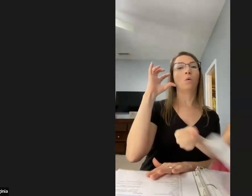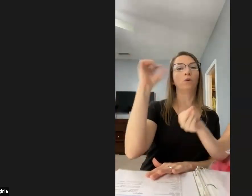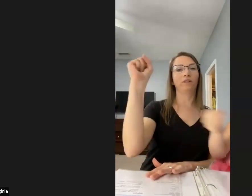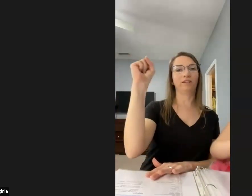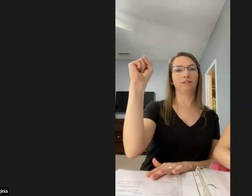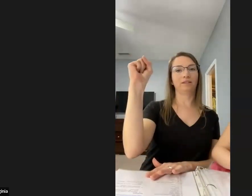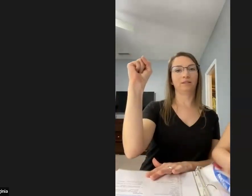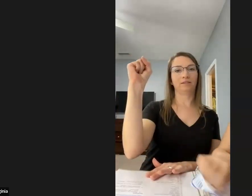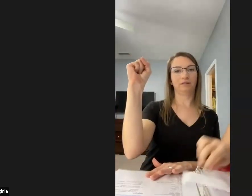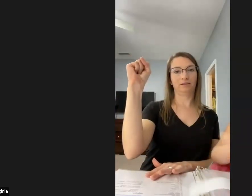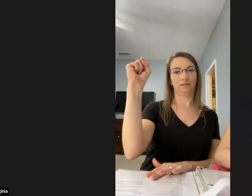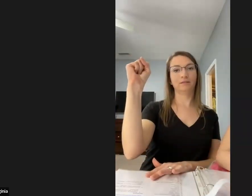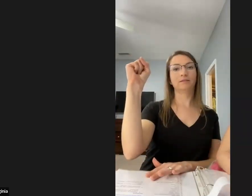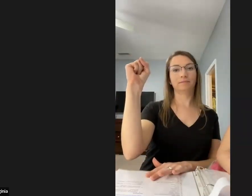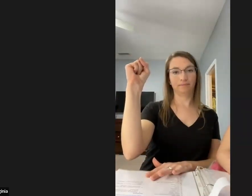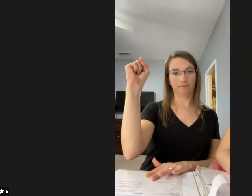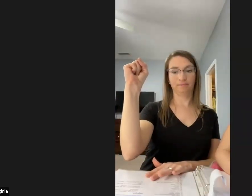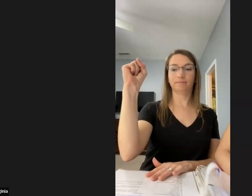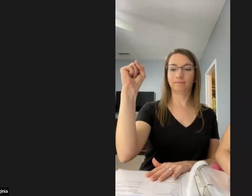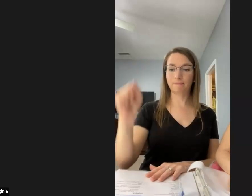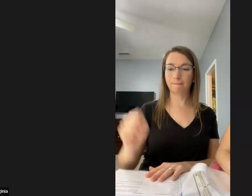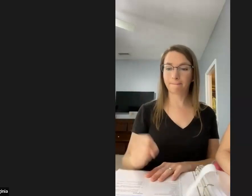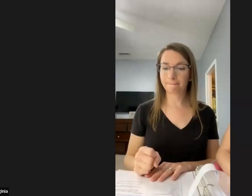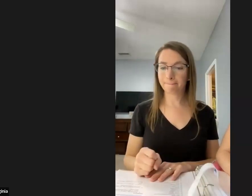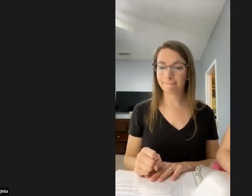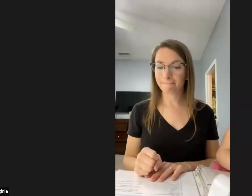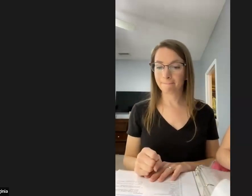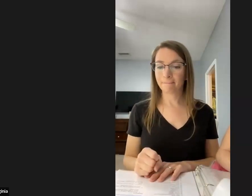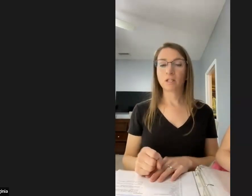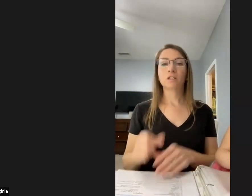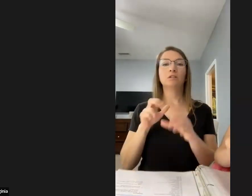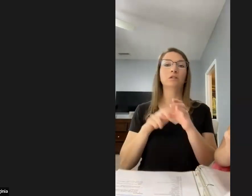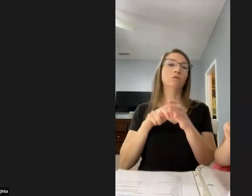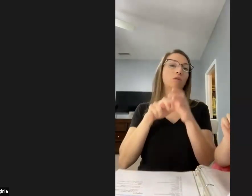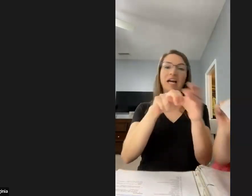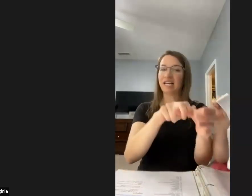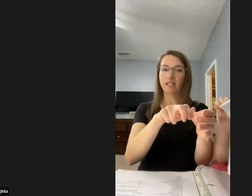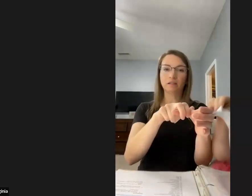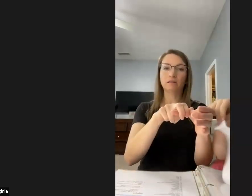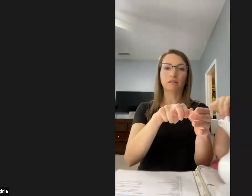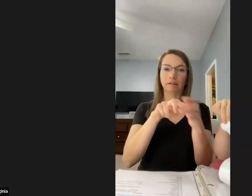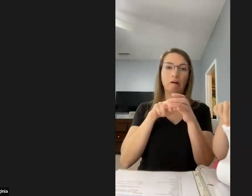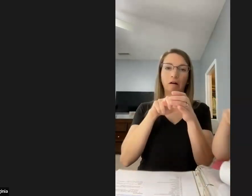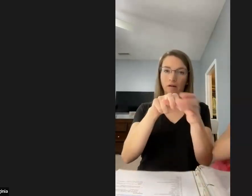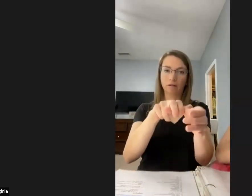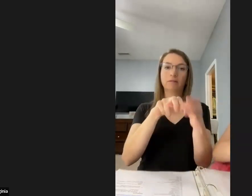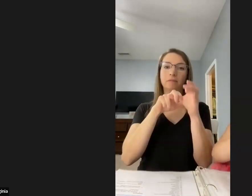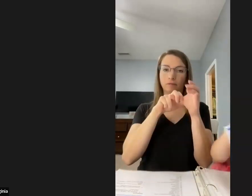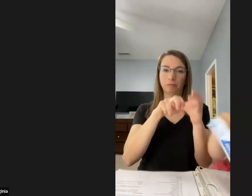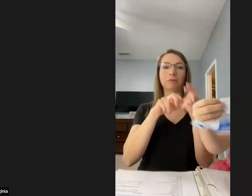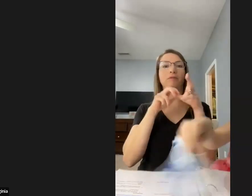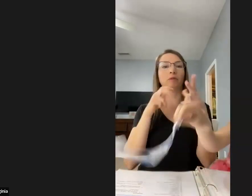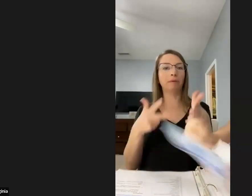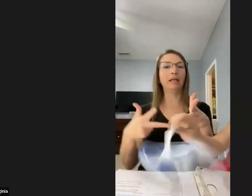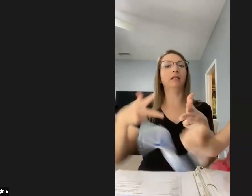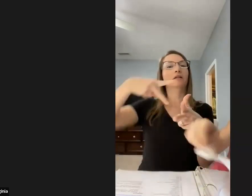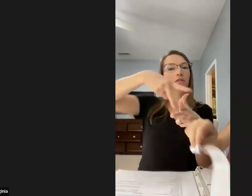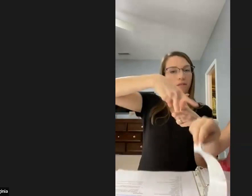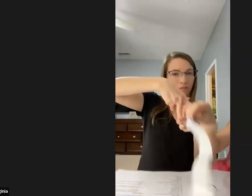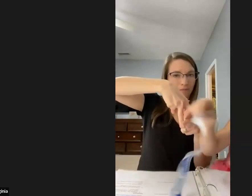or this. Mhm. To ride in a car, but remember for a bike,